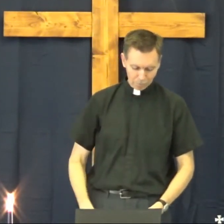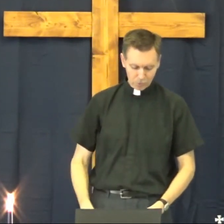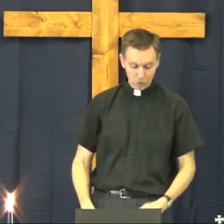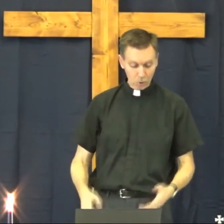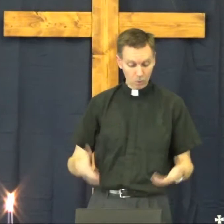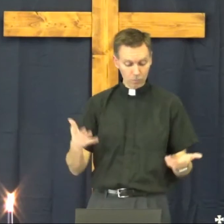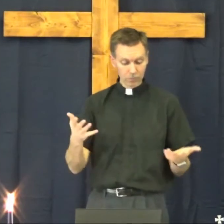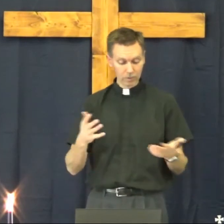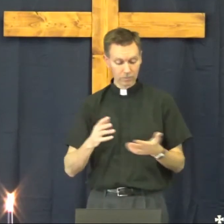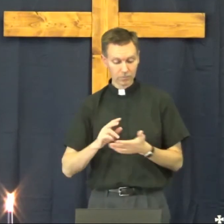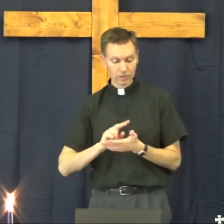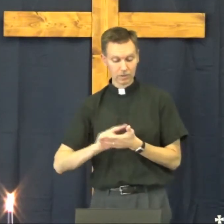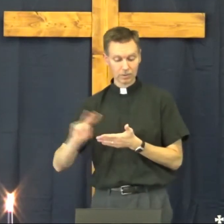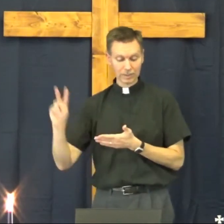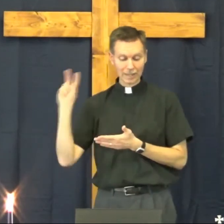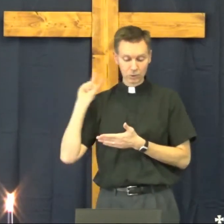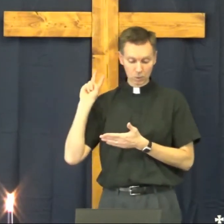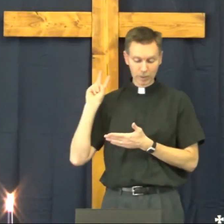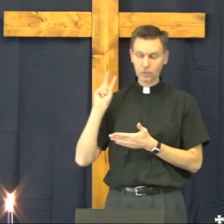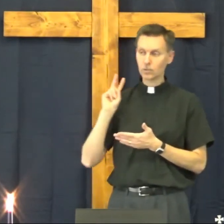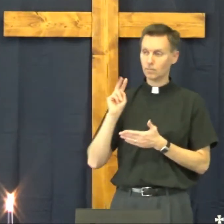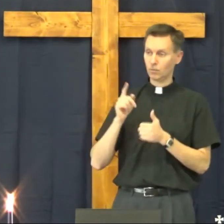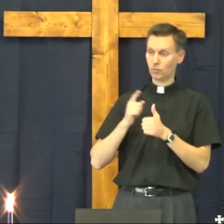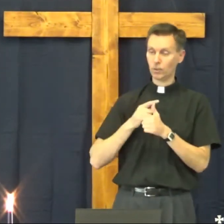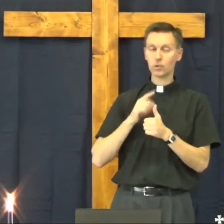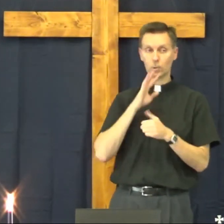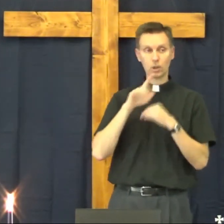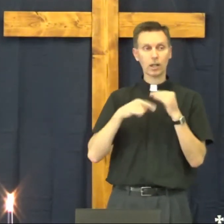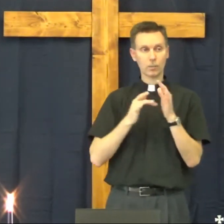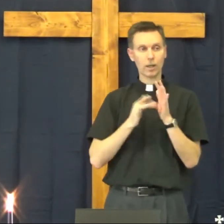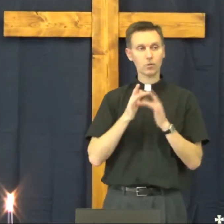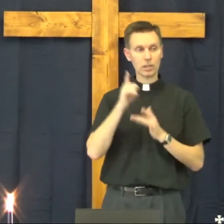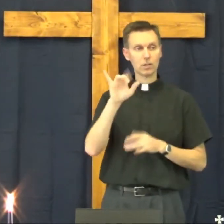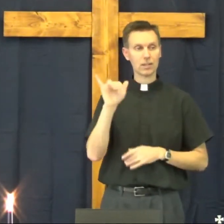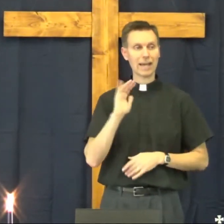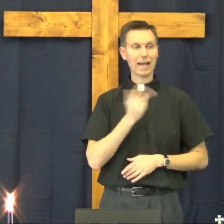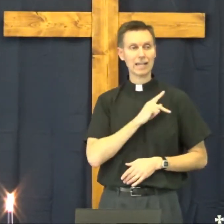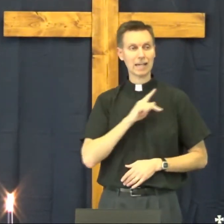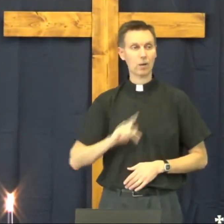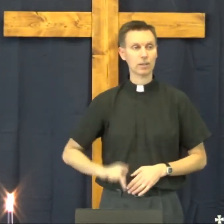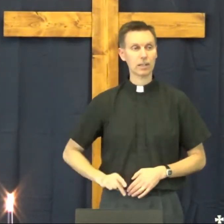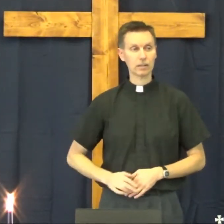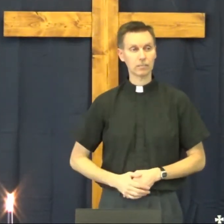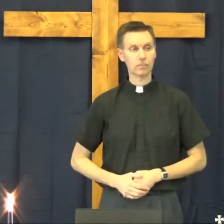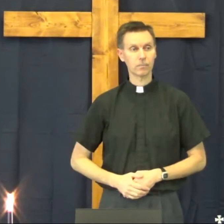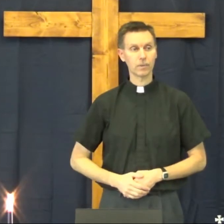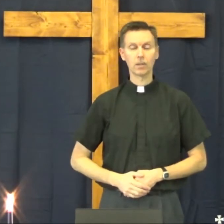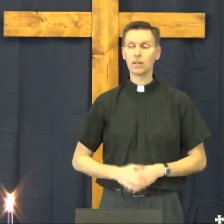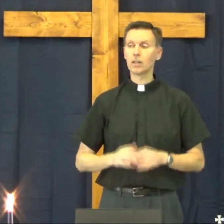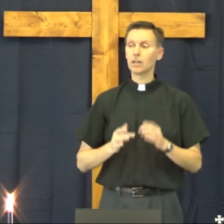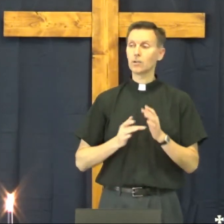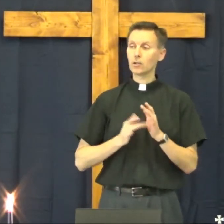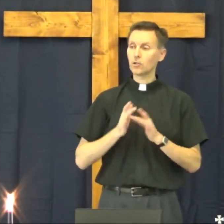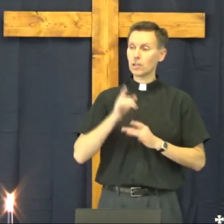So, last 2 weeks, first, we talked about Jesus as our King. That